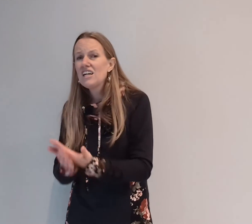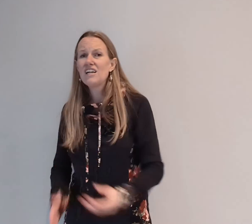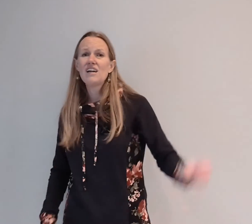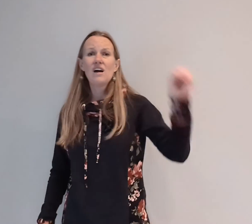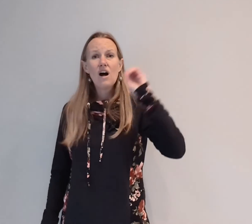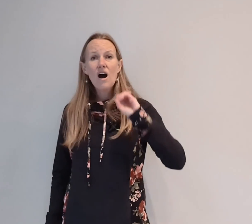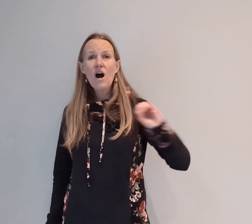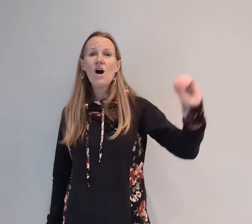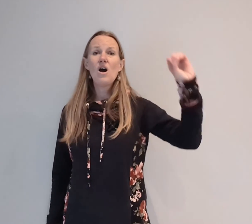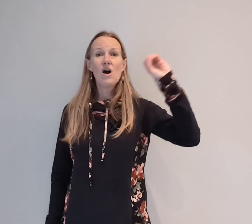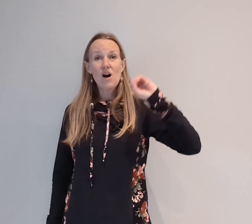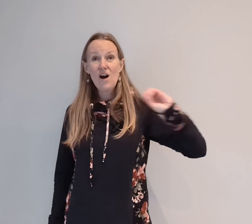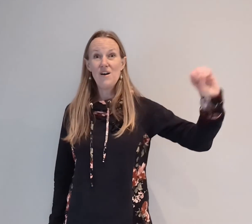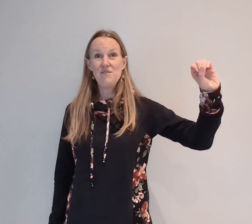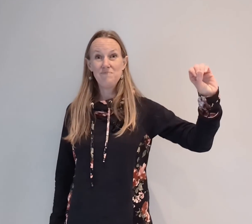good. Oh.